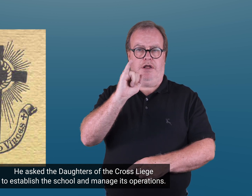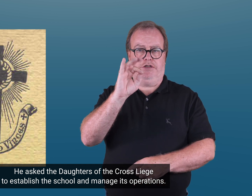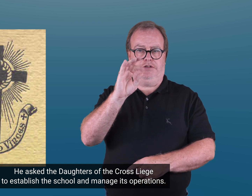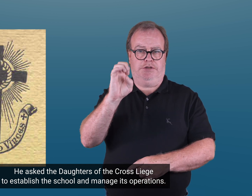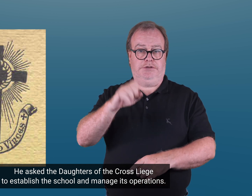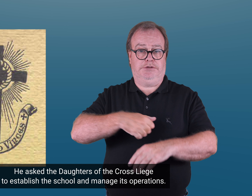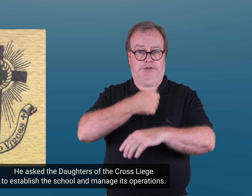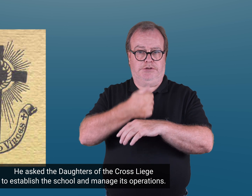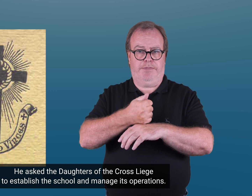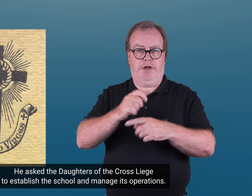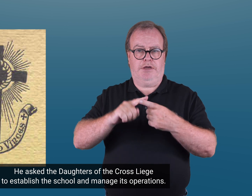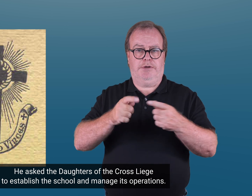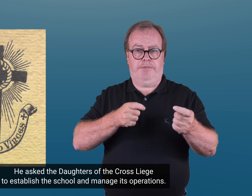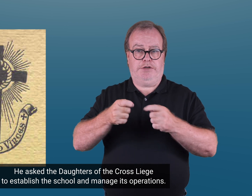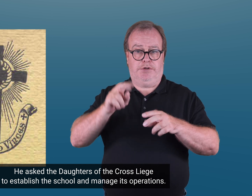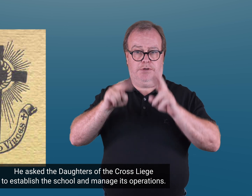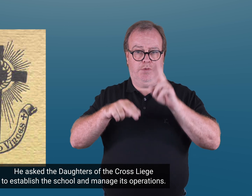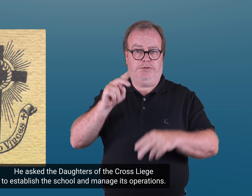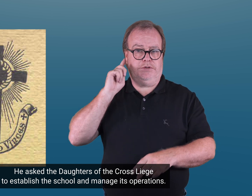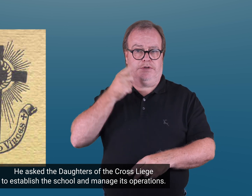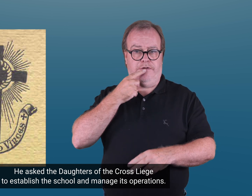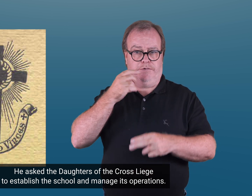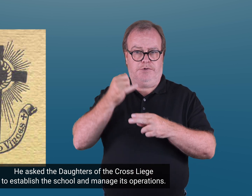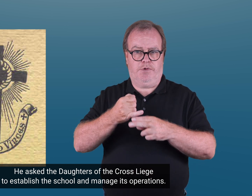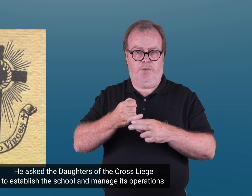to establish the school and manage its operations.